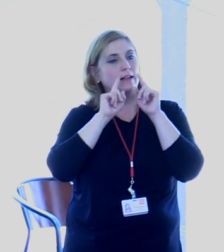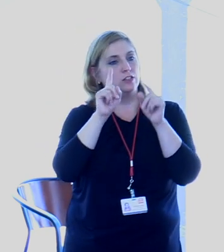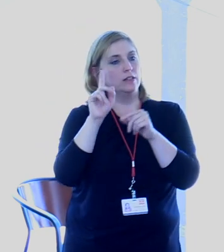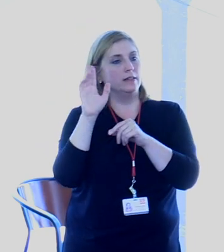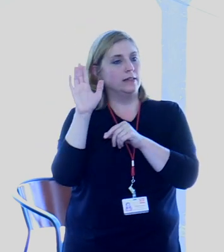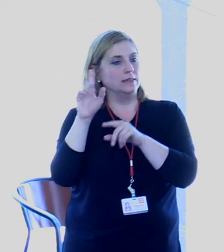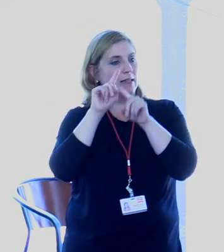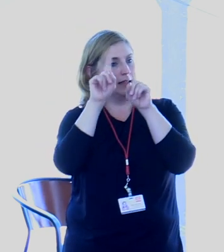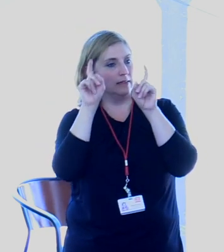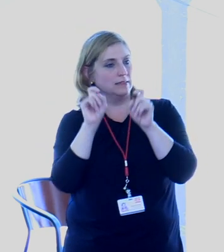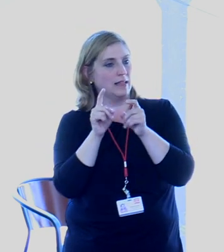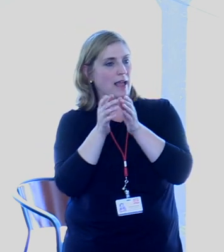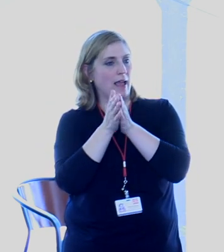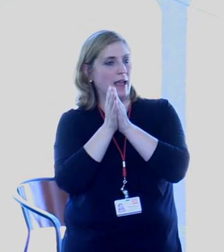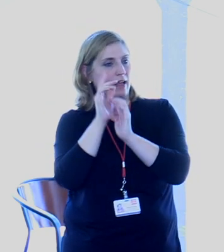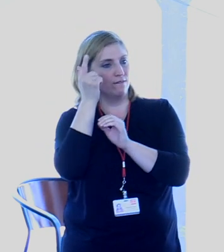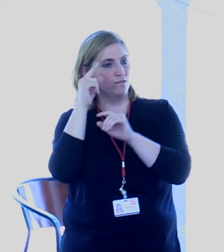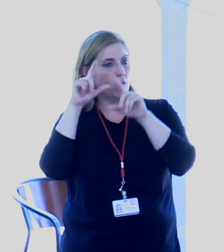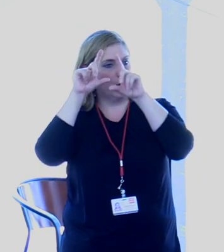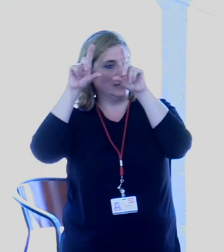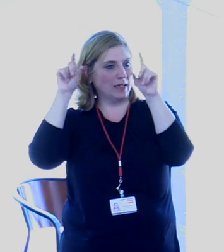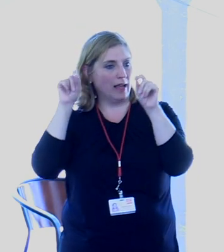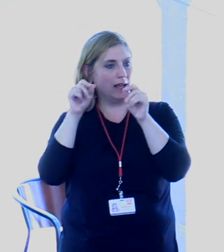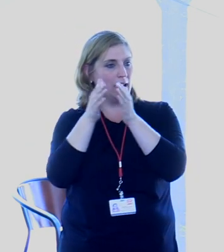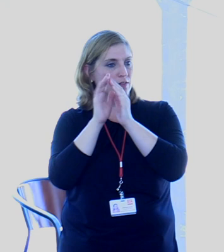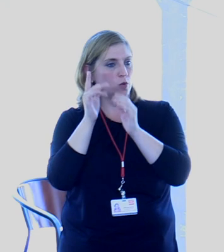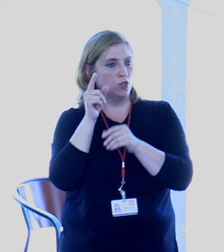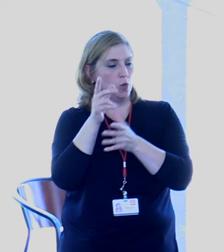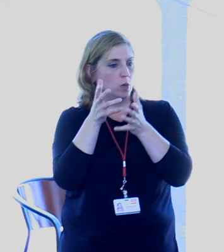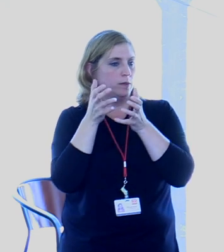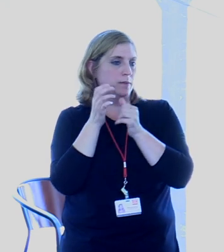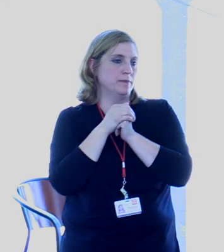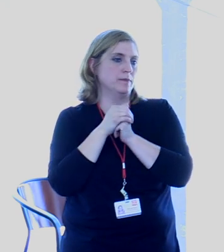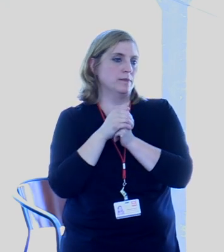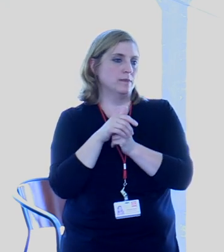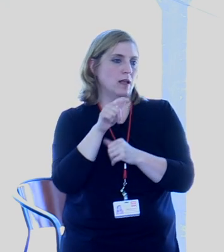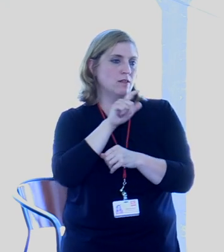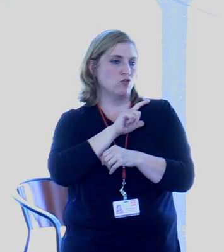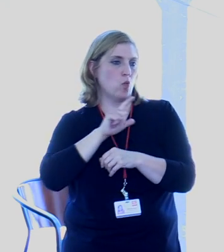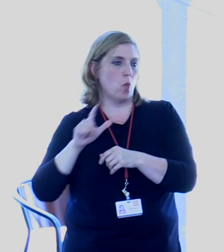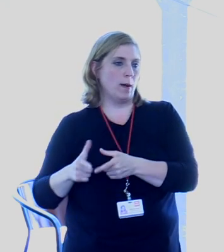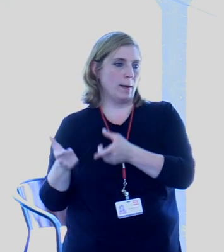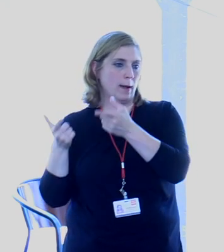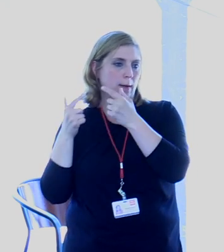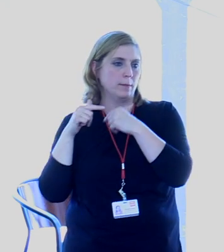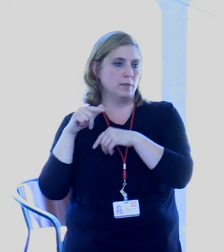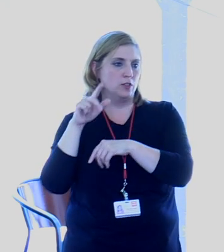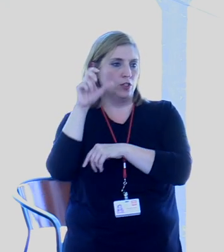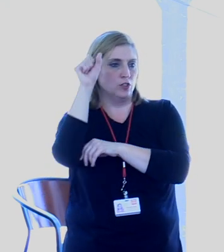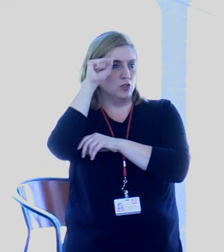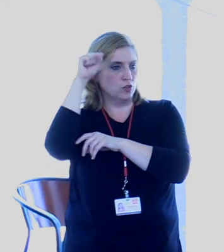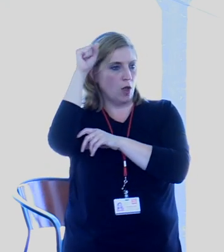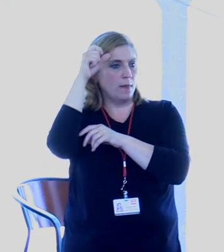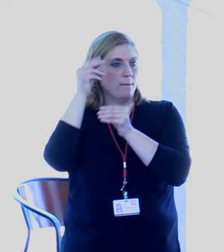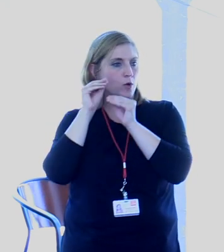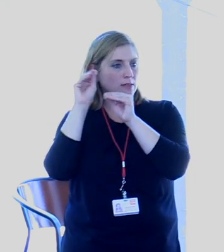own test, okay? Ask for a sign. Ask for what you will. The Lord comes to Solomon and puts him to the test.